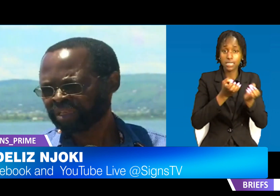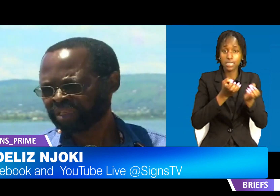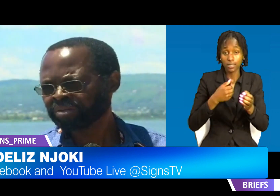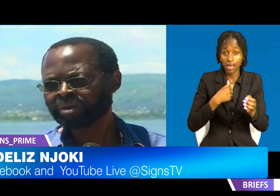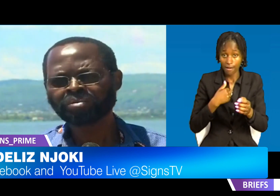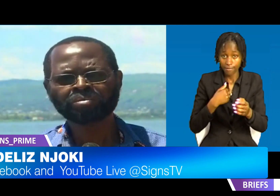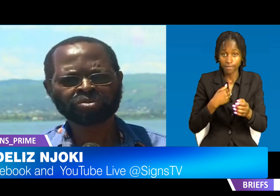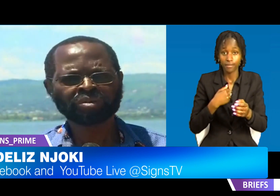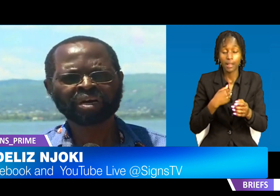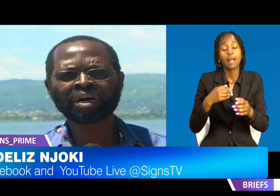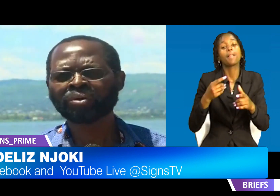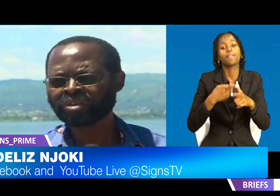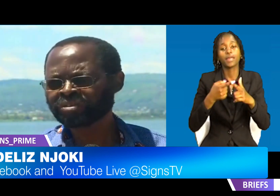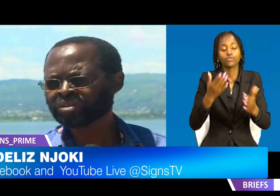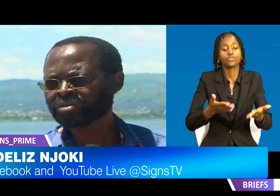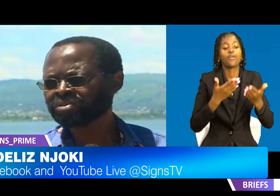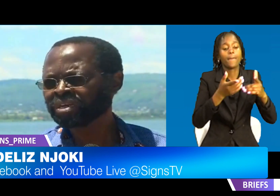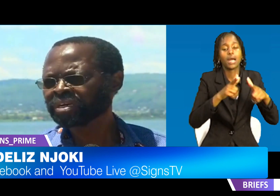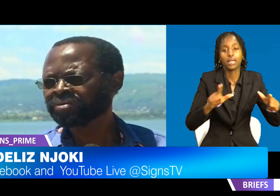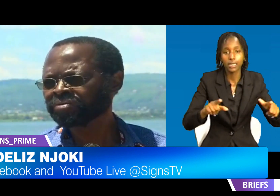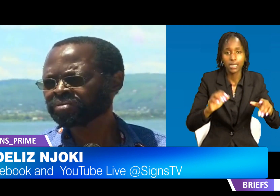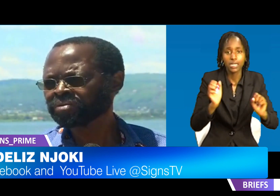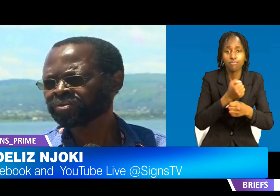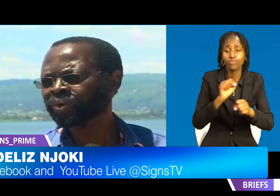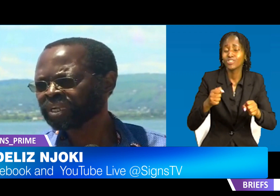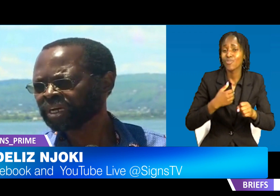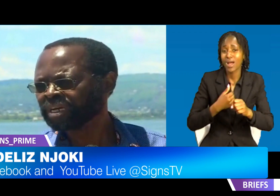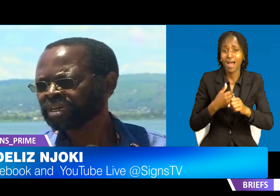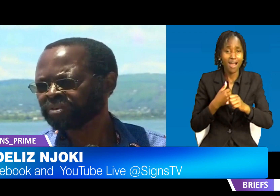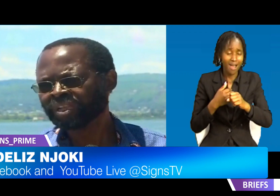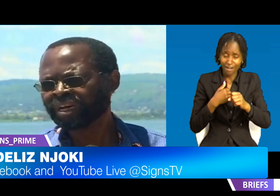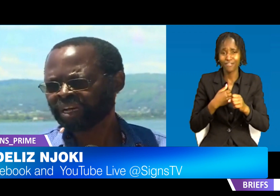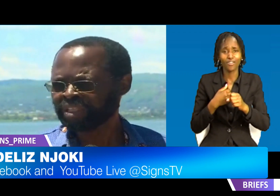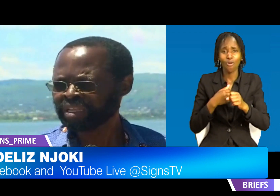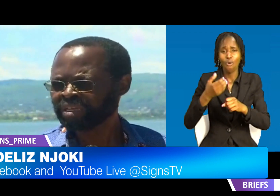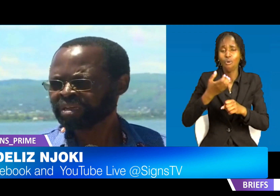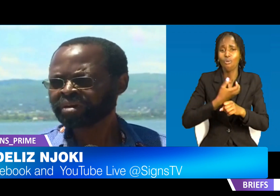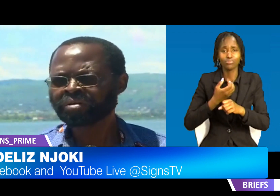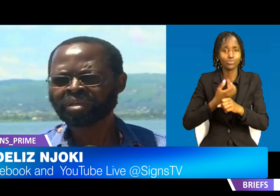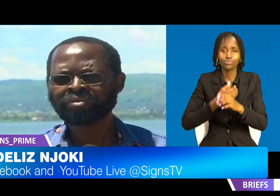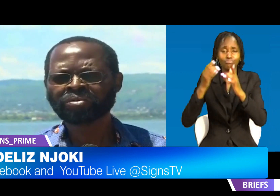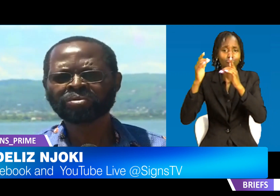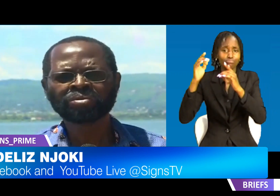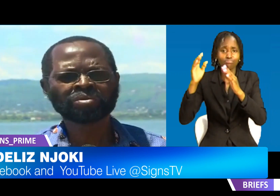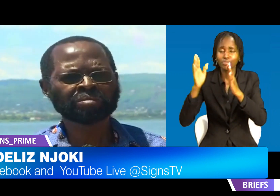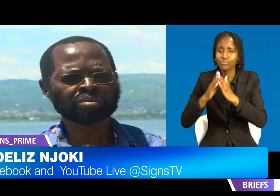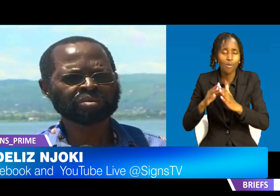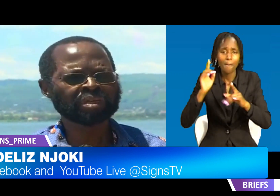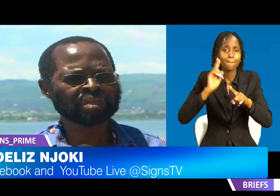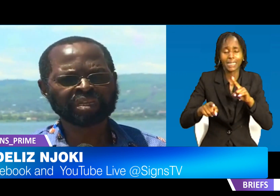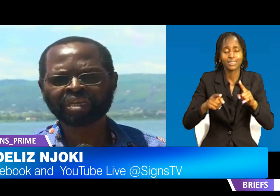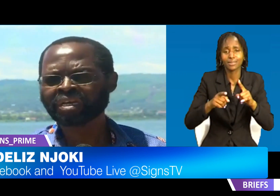kwa sababu mtu hawezi kujenga viwanda bila ardhi. Kwa hivyo huko Kibuye ni